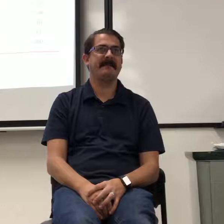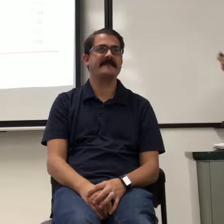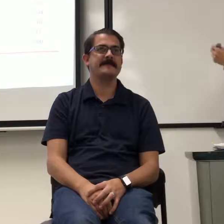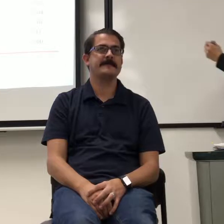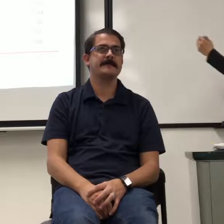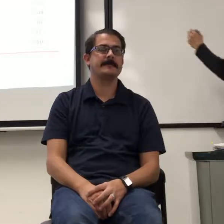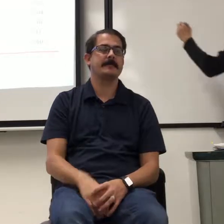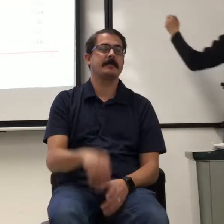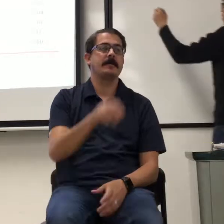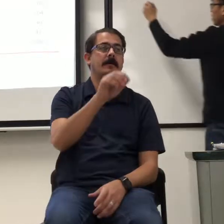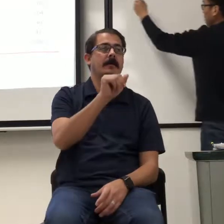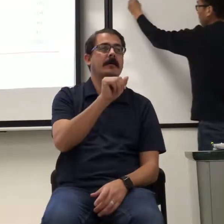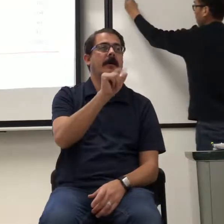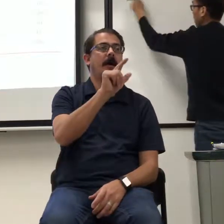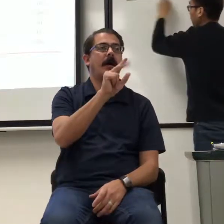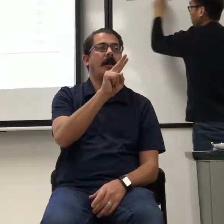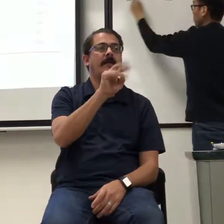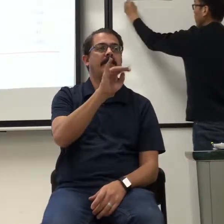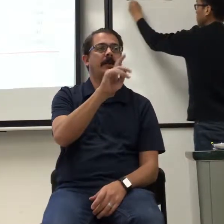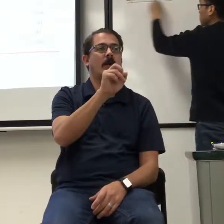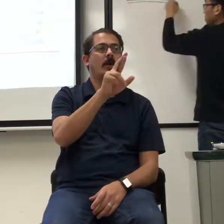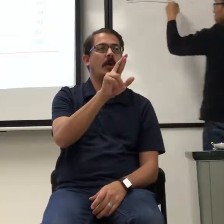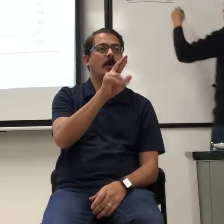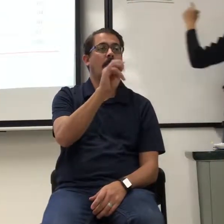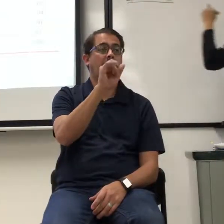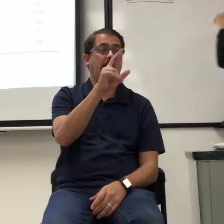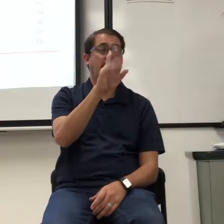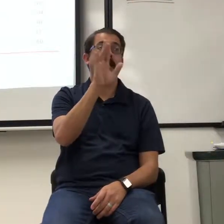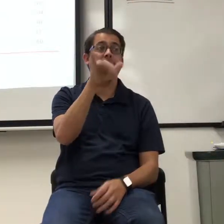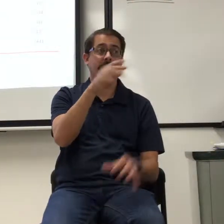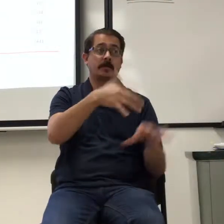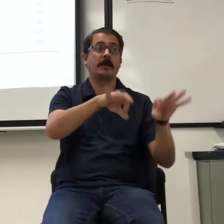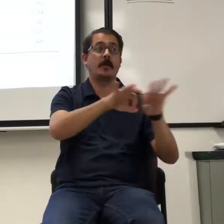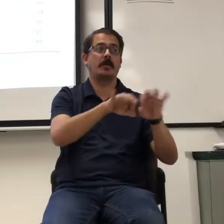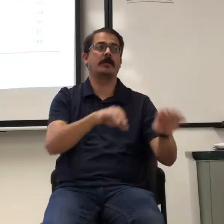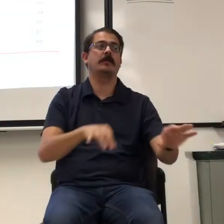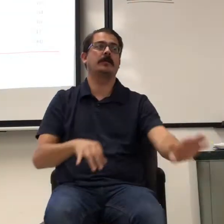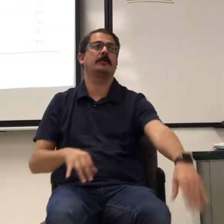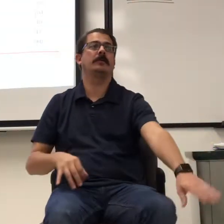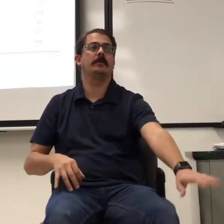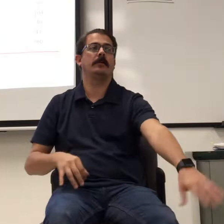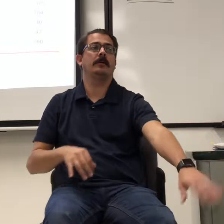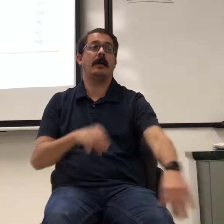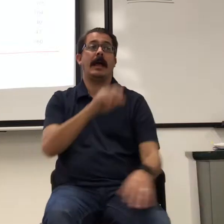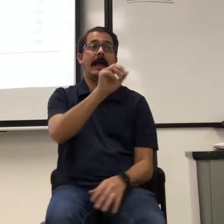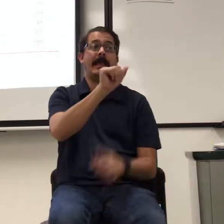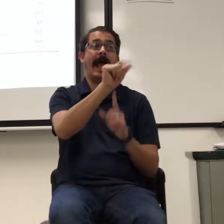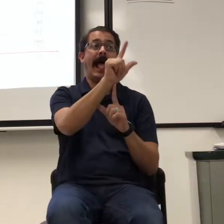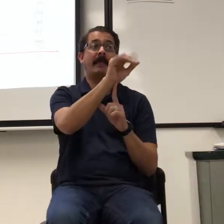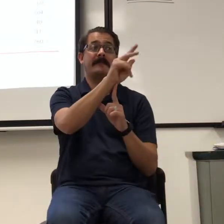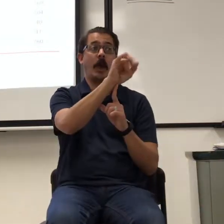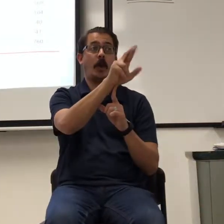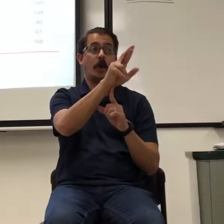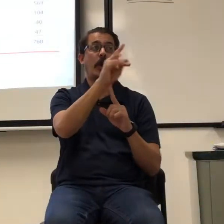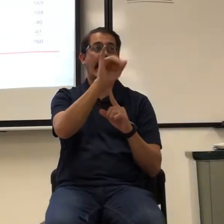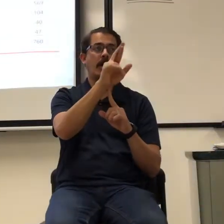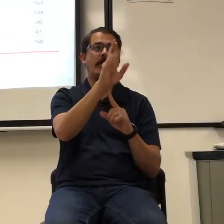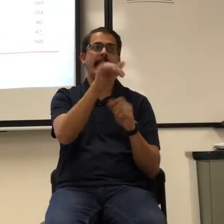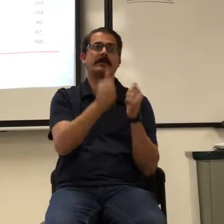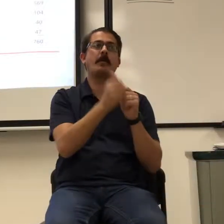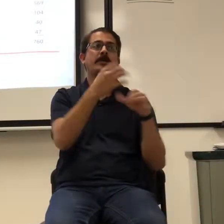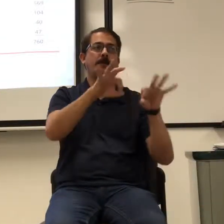And the alveolar air, underline it twice, is what's important because that is what is available for gas exchange in the alveolar